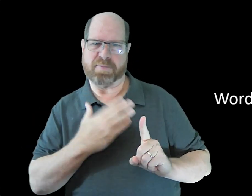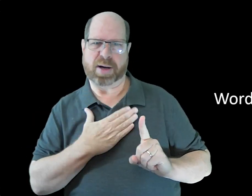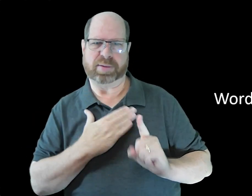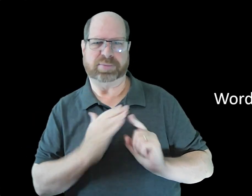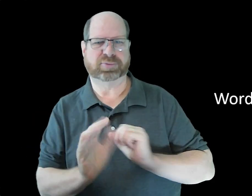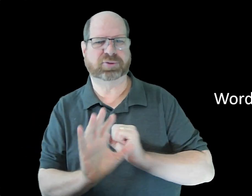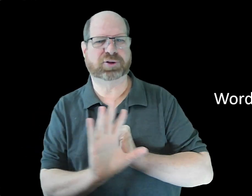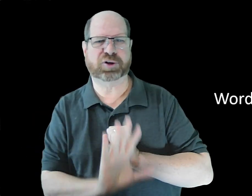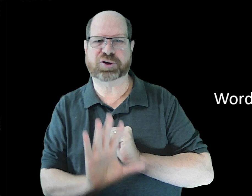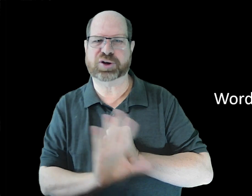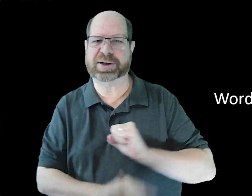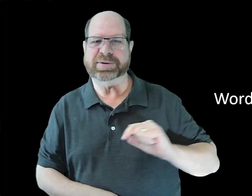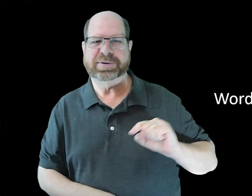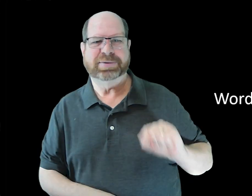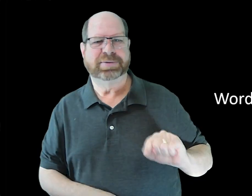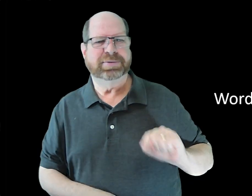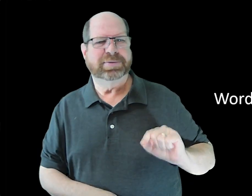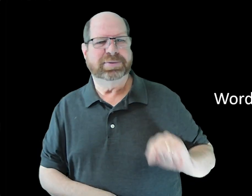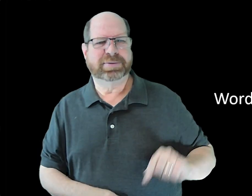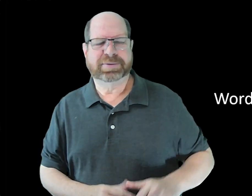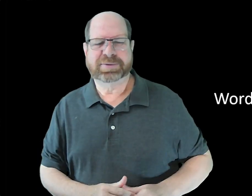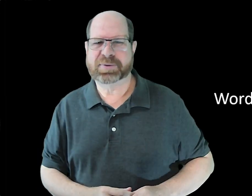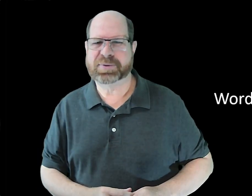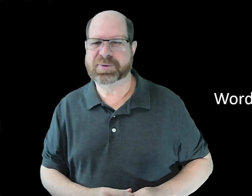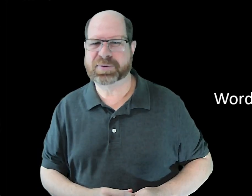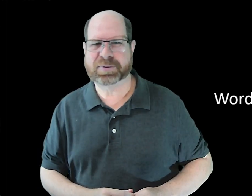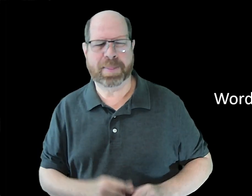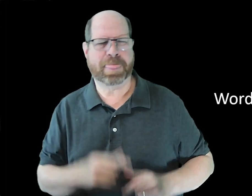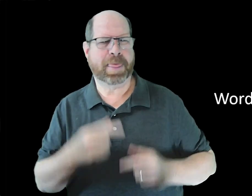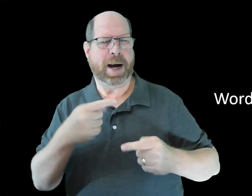Okay, always welcome. Thank you for calling me back.